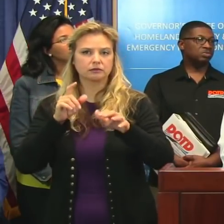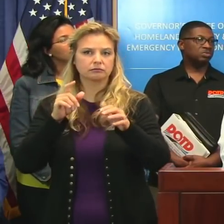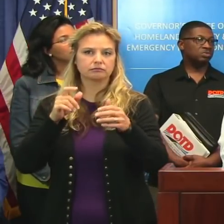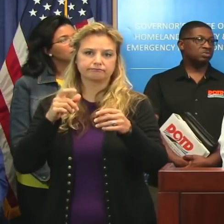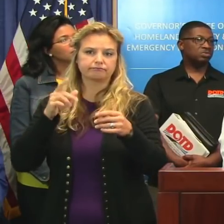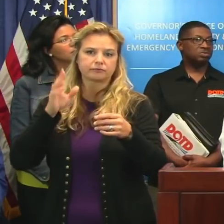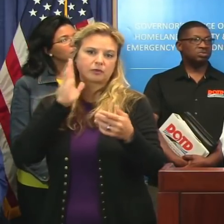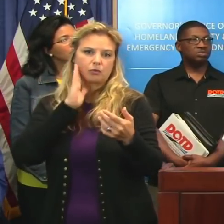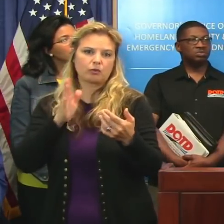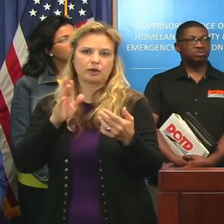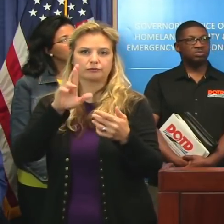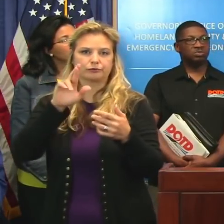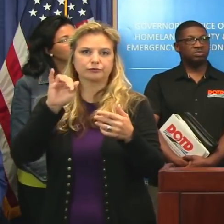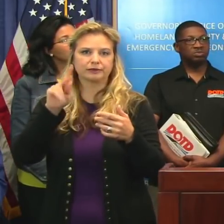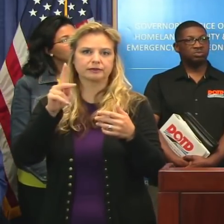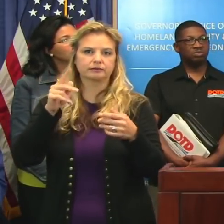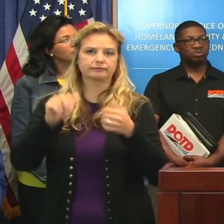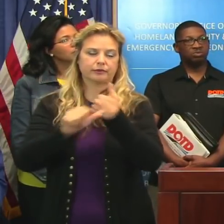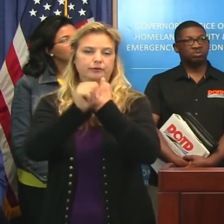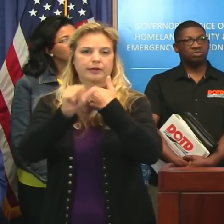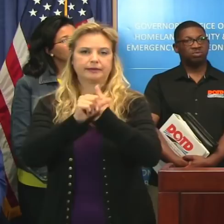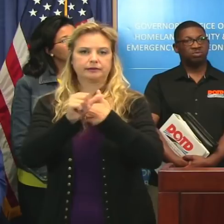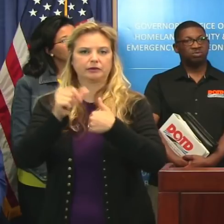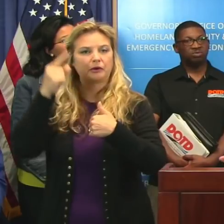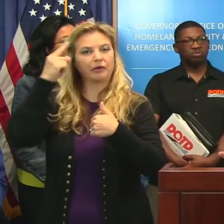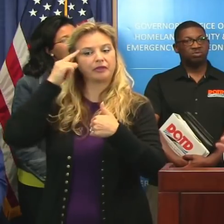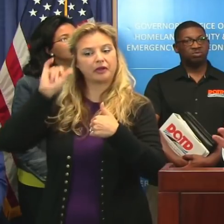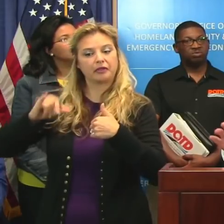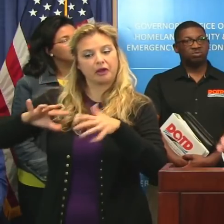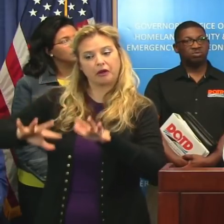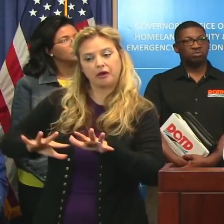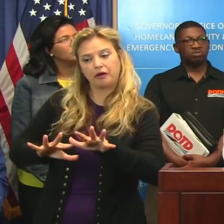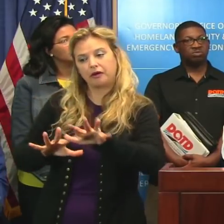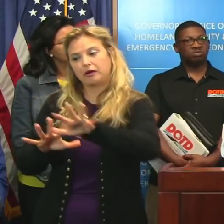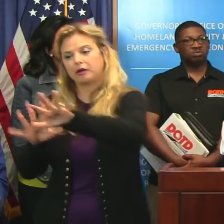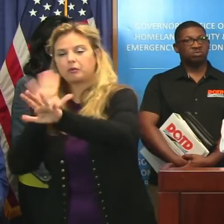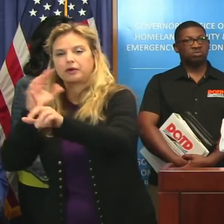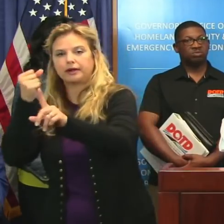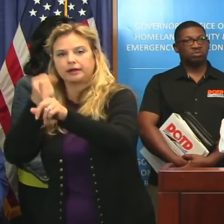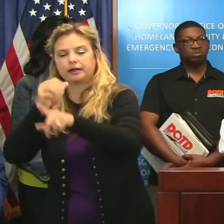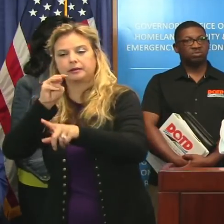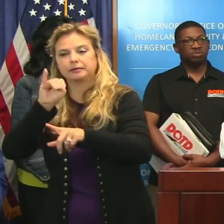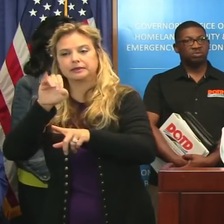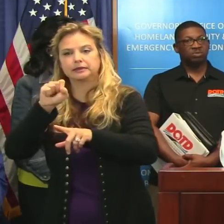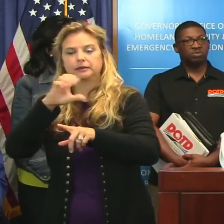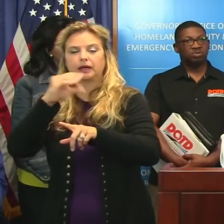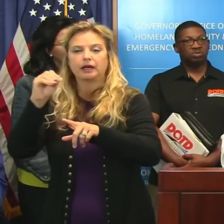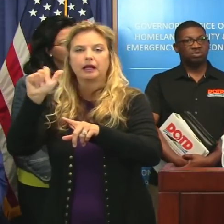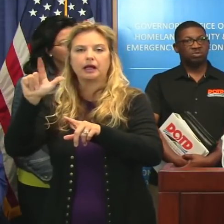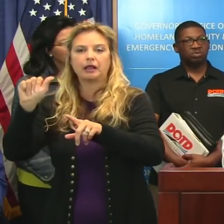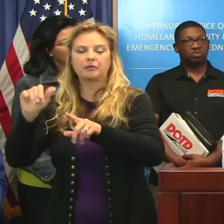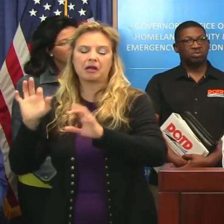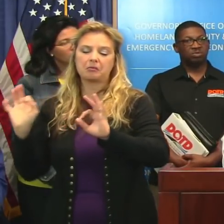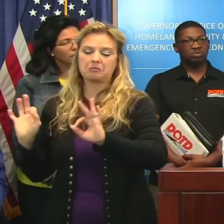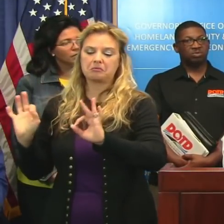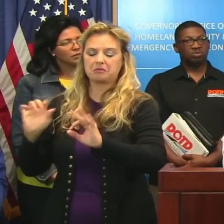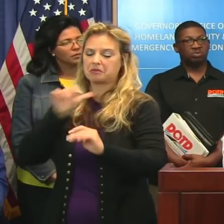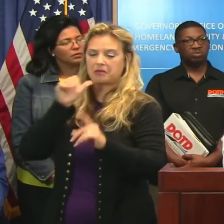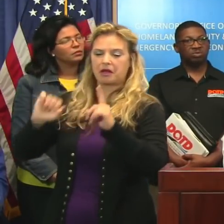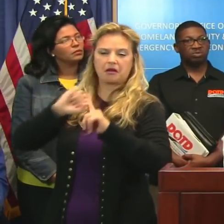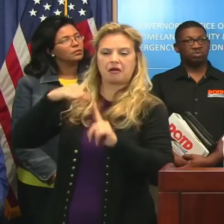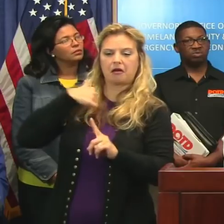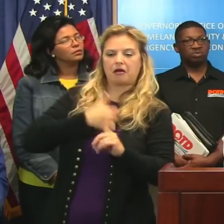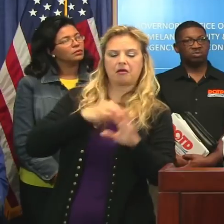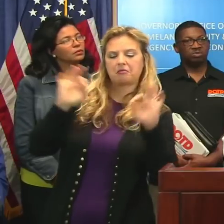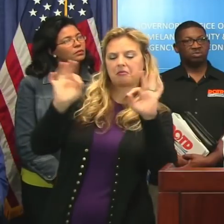the woods just because it is the Mississippi and Alabama coast that currently are under hurricane warnings,